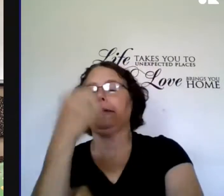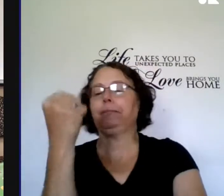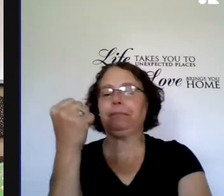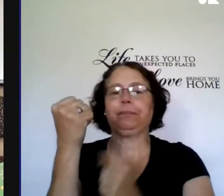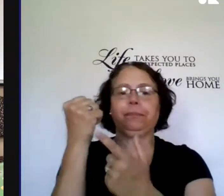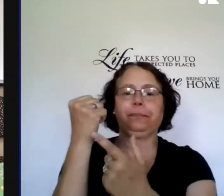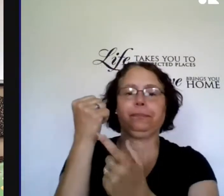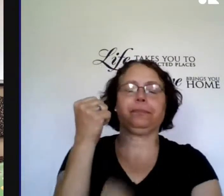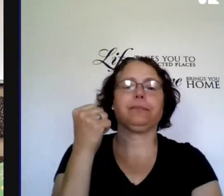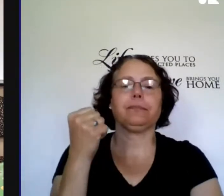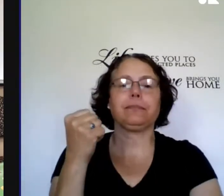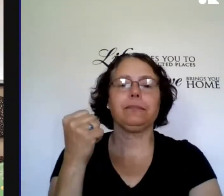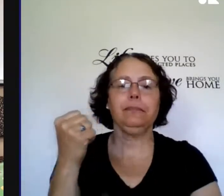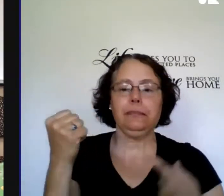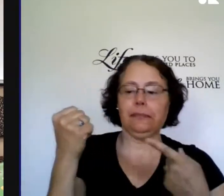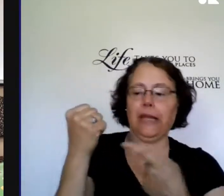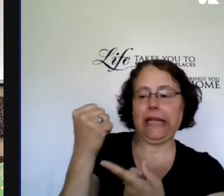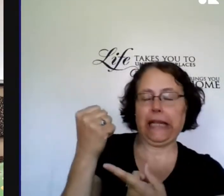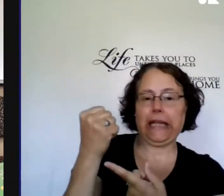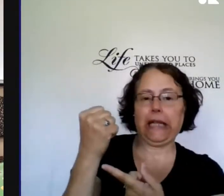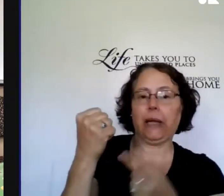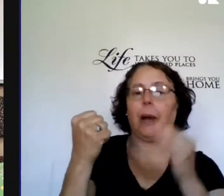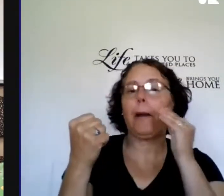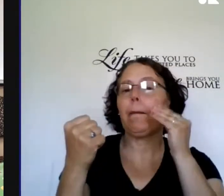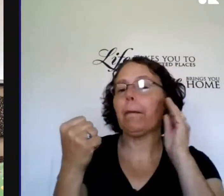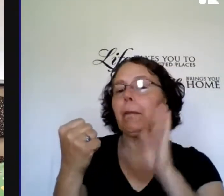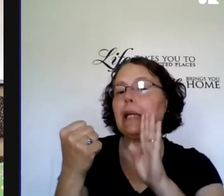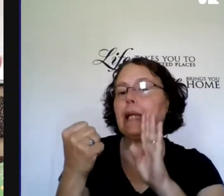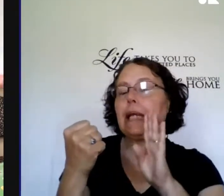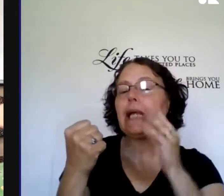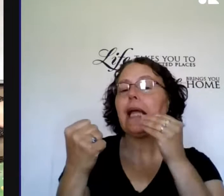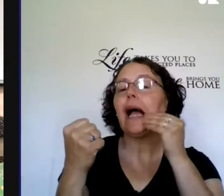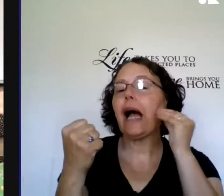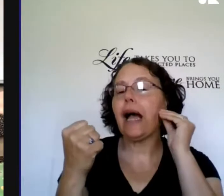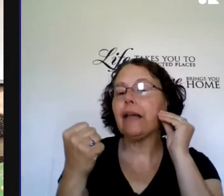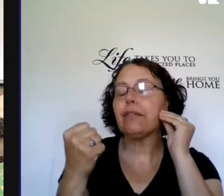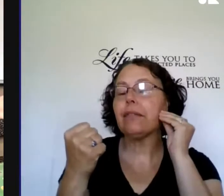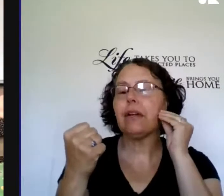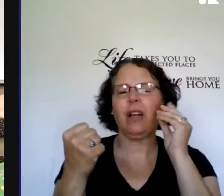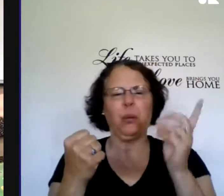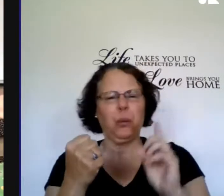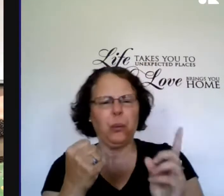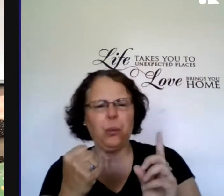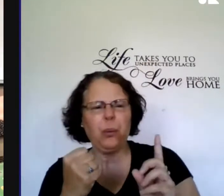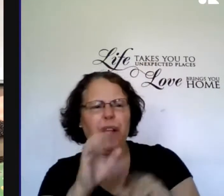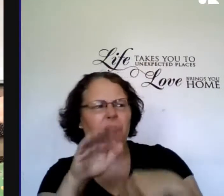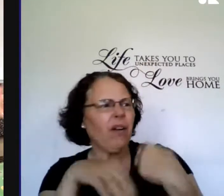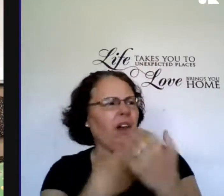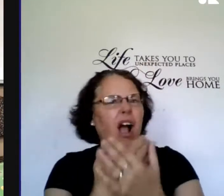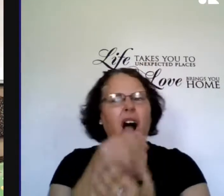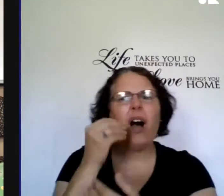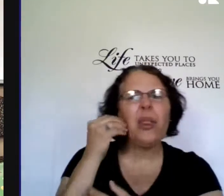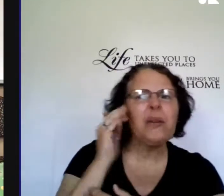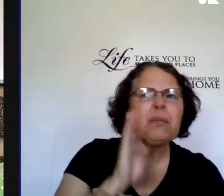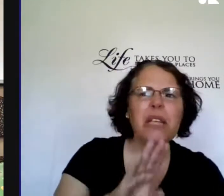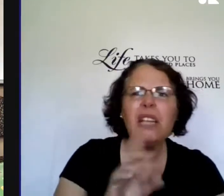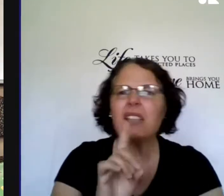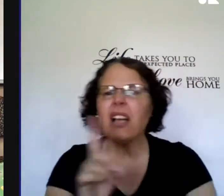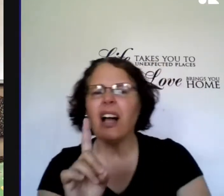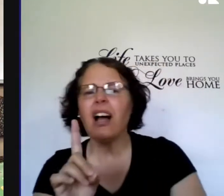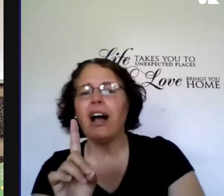go. Here is the beehive, but where are all the bees?